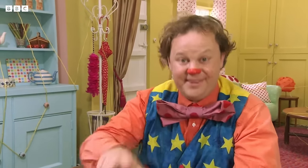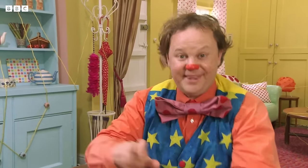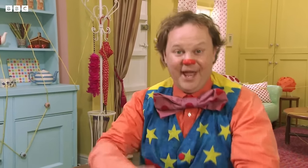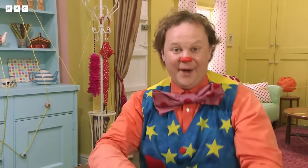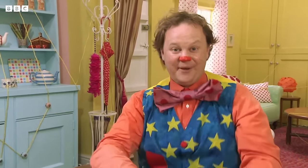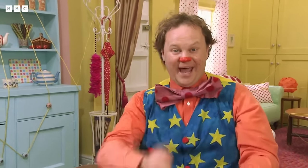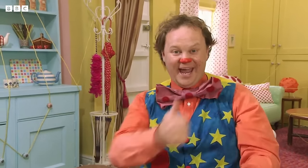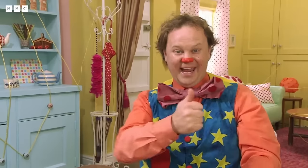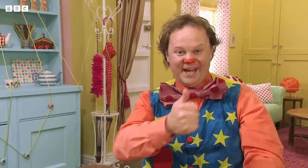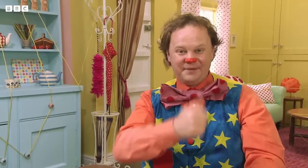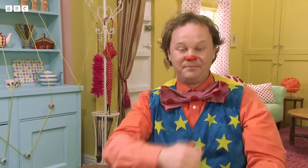Okay.